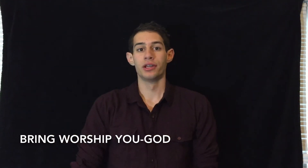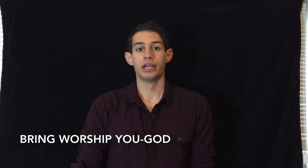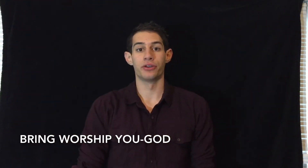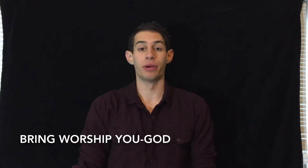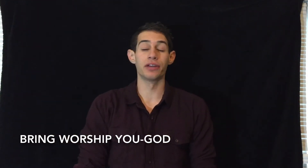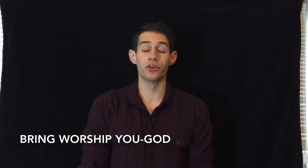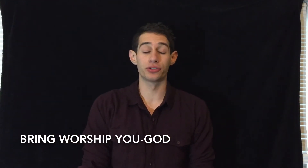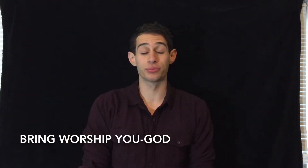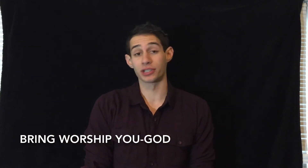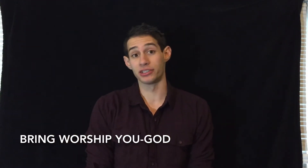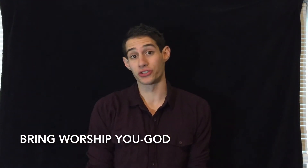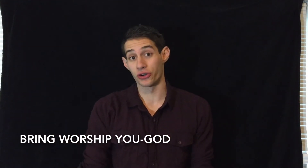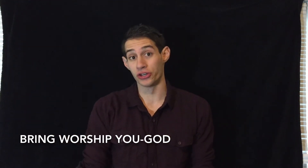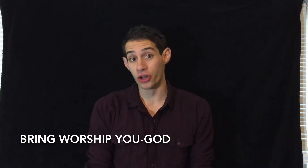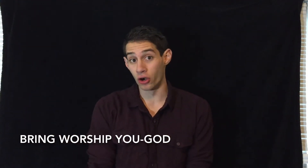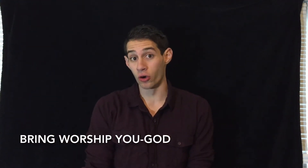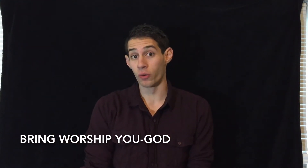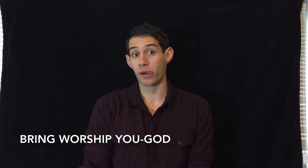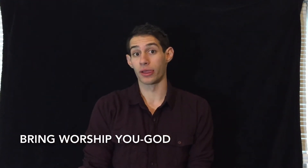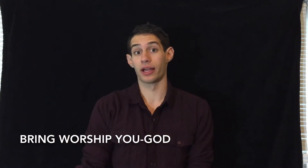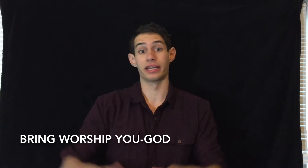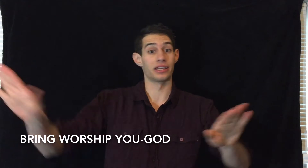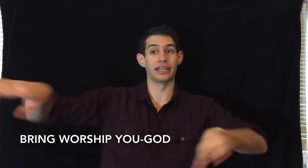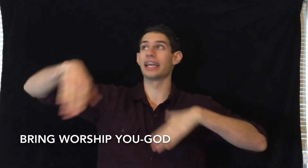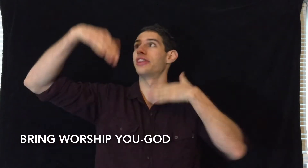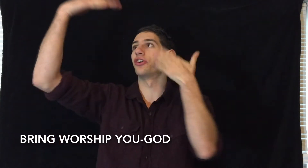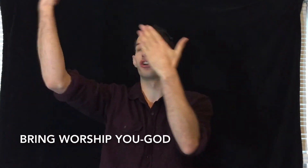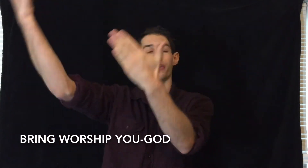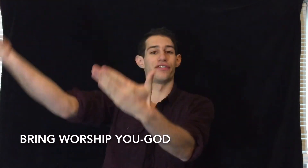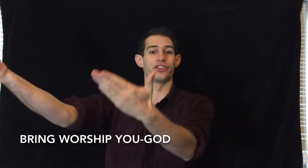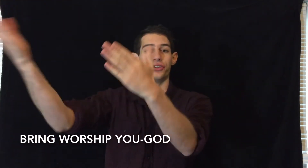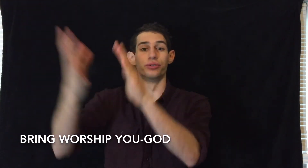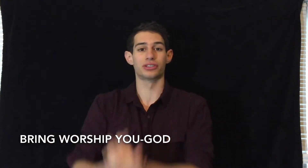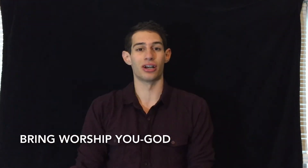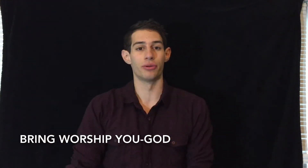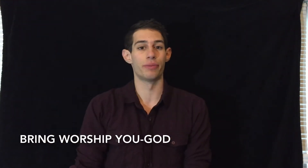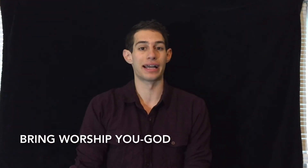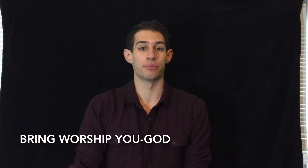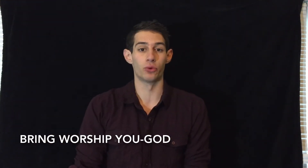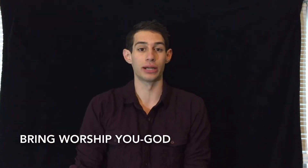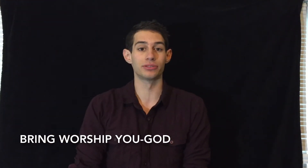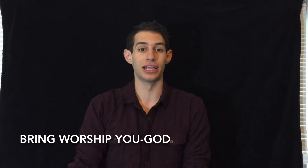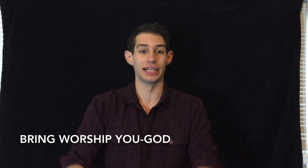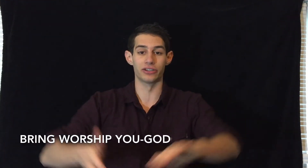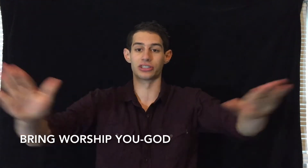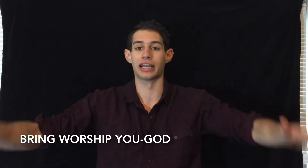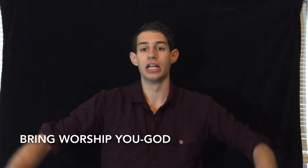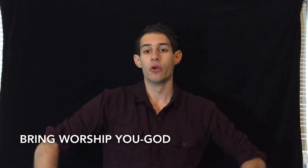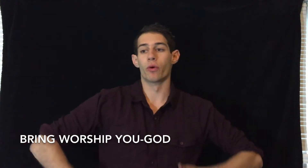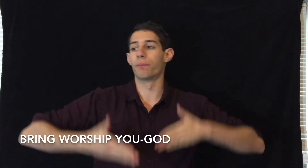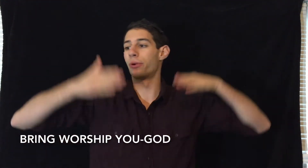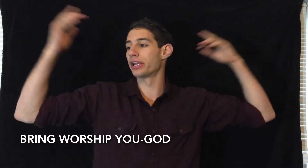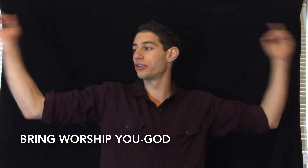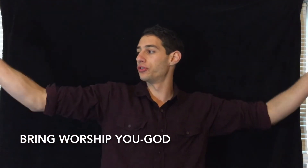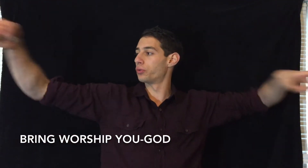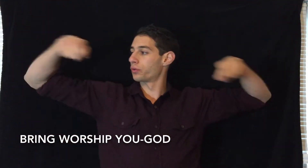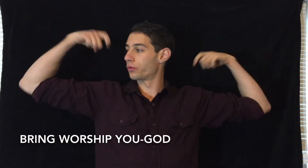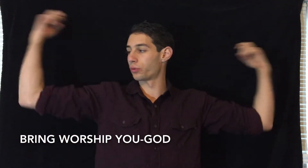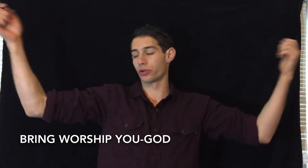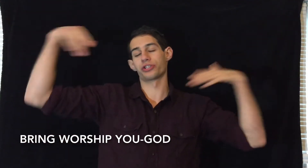Now, you might have noticed some signs that you already know, like, again, the honorific "you" is coming back. But what I'm saying here is that we're bringing you